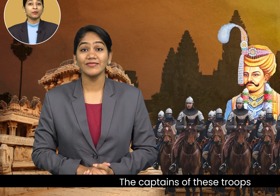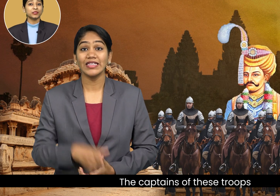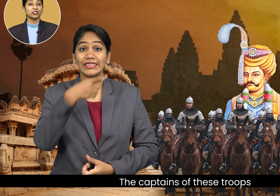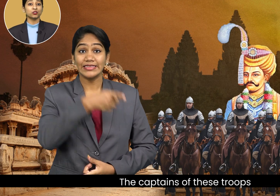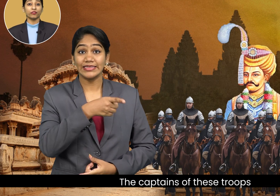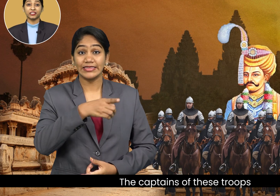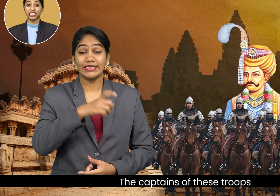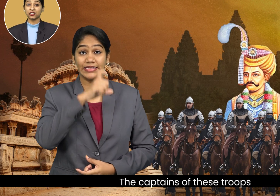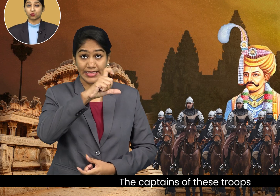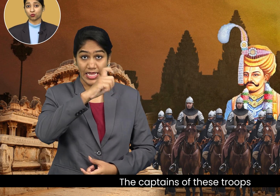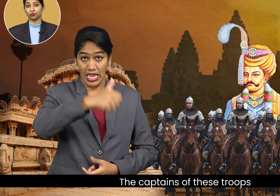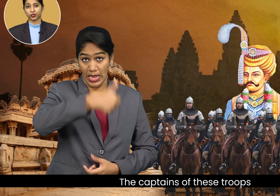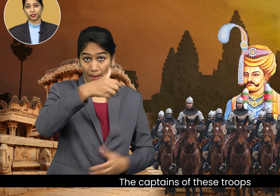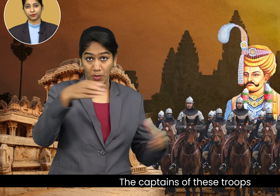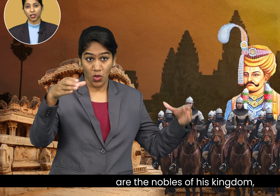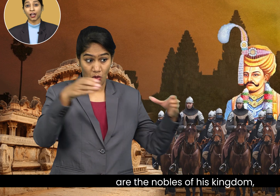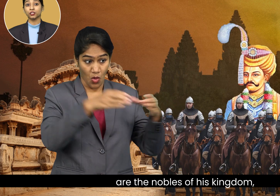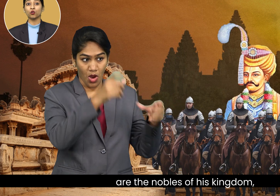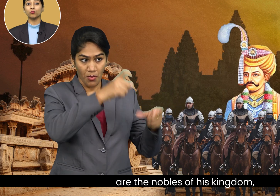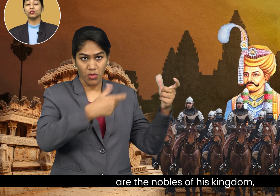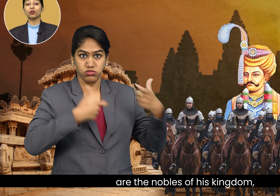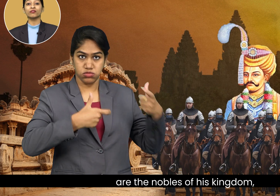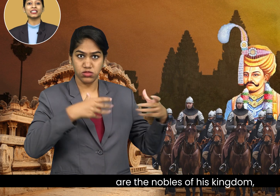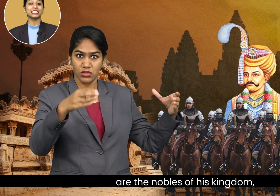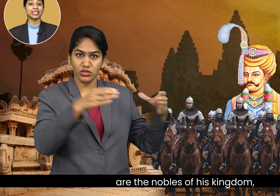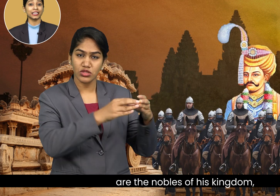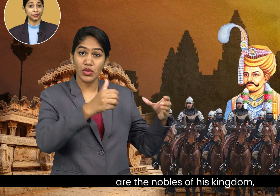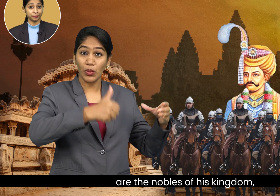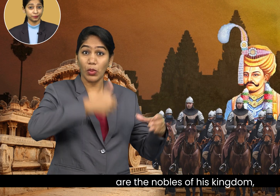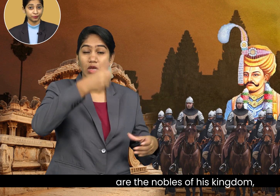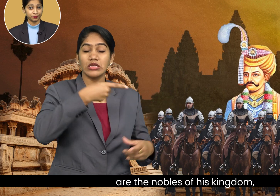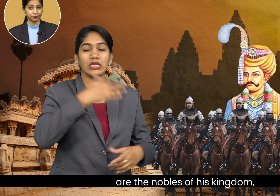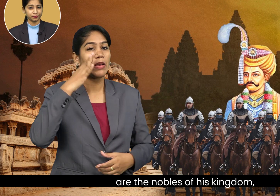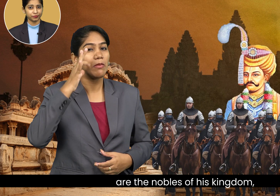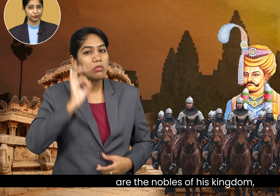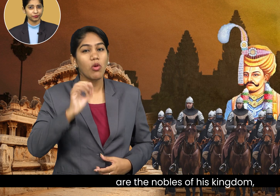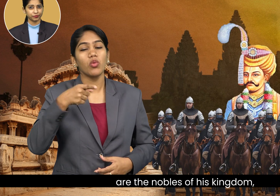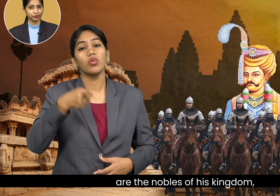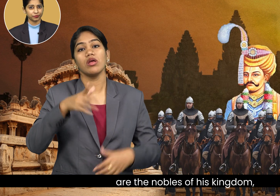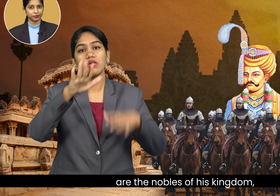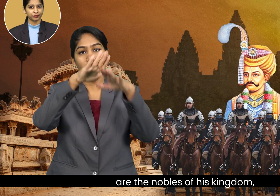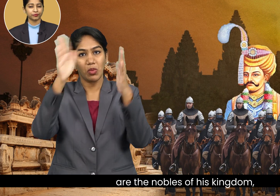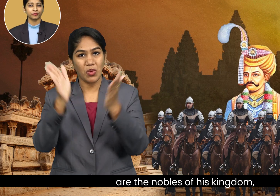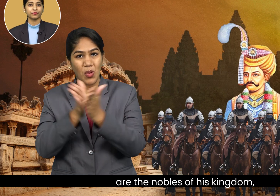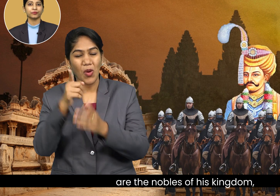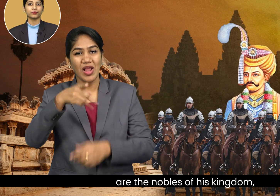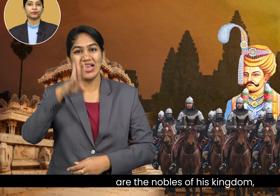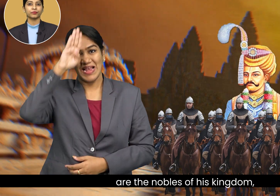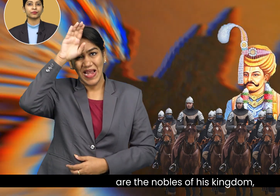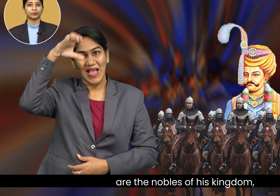The captains of these troops are the nobles of his kingdom,